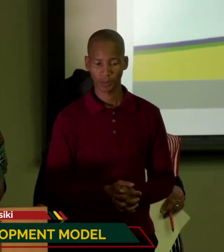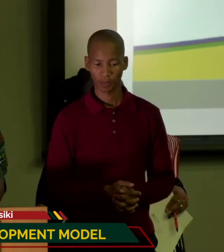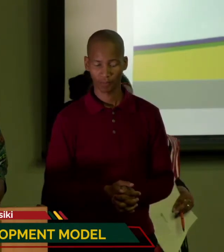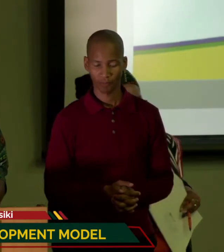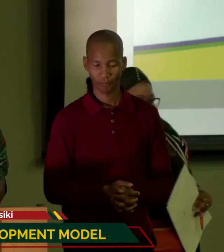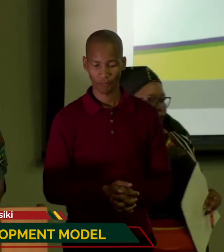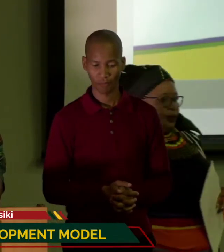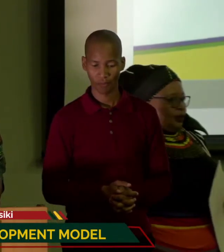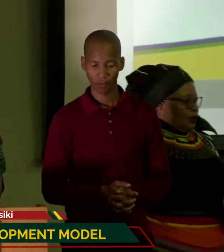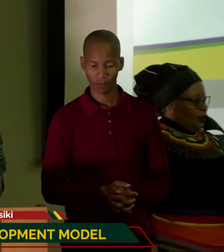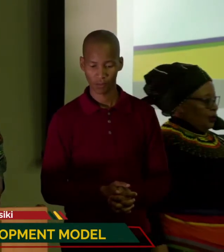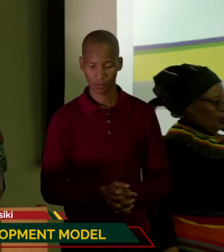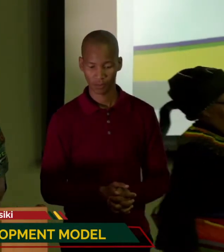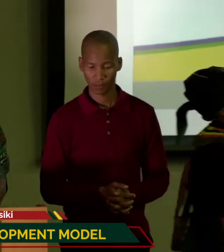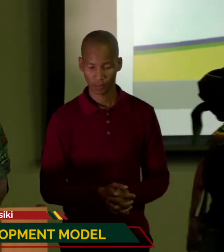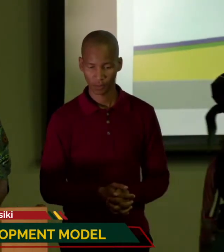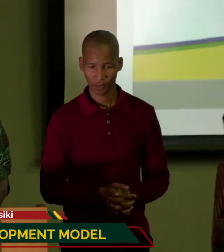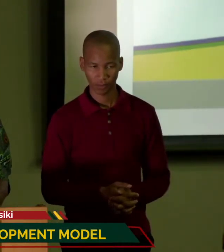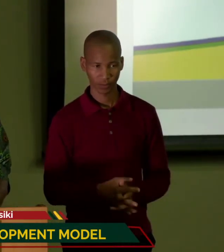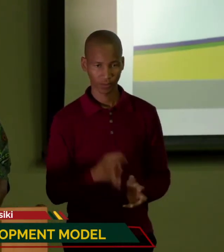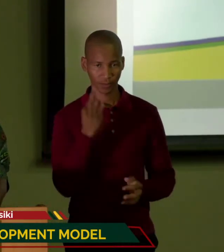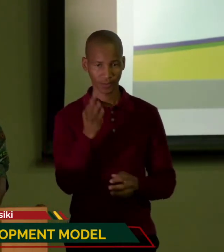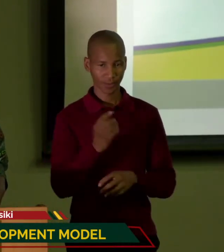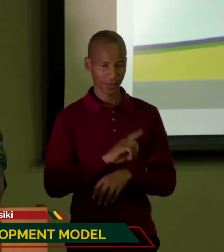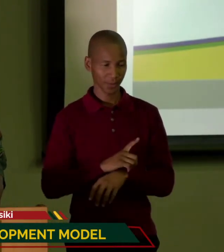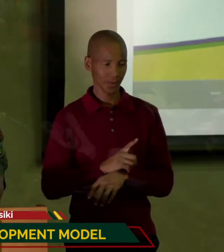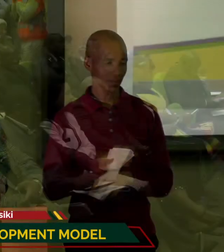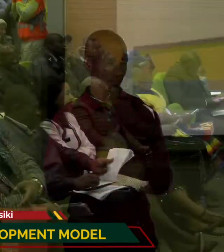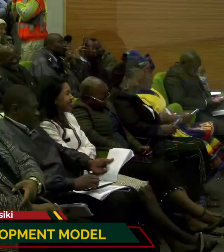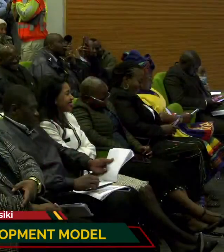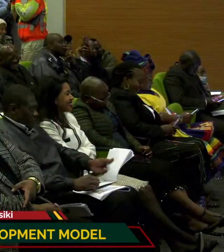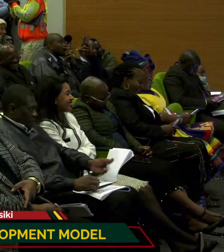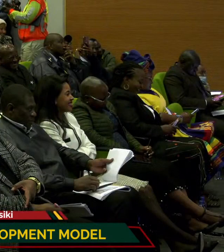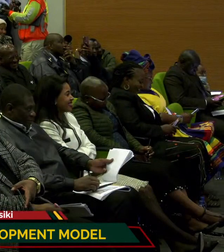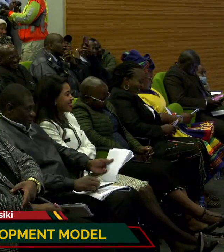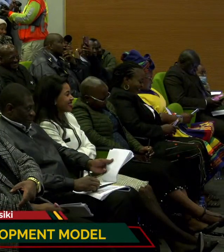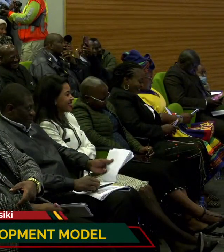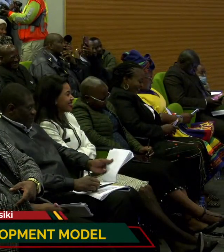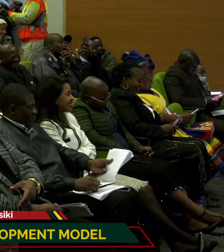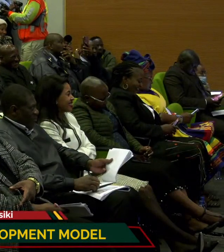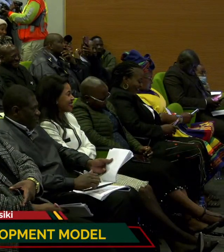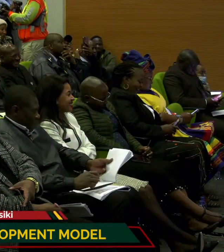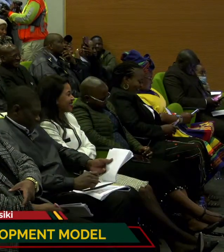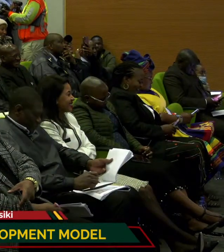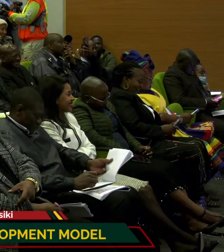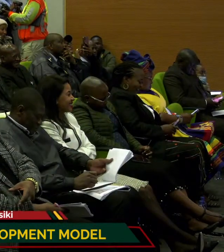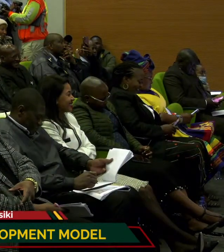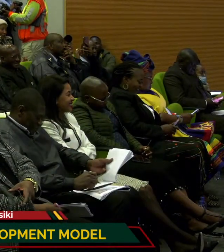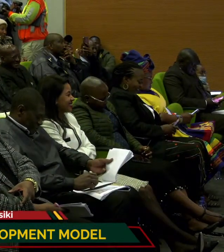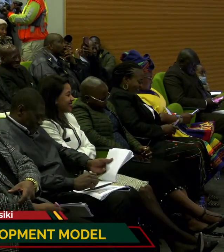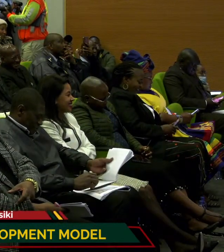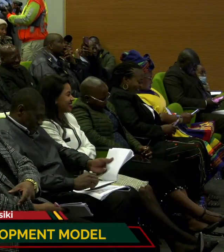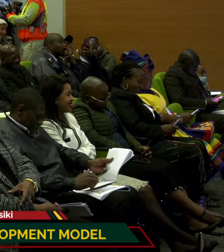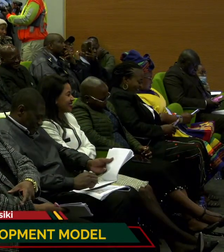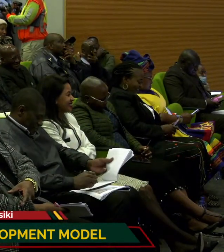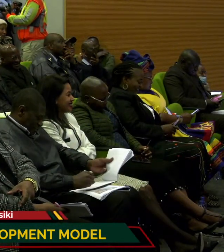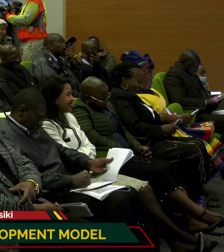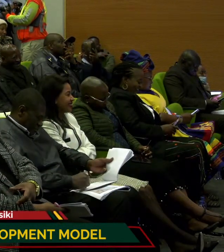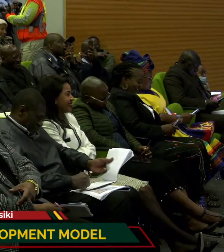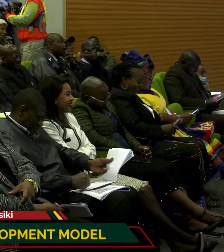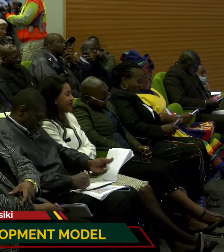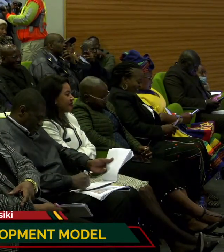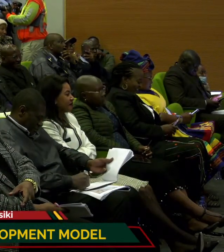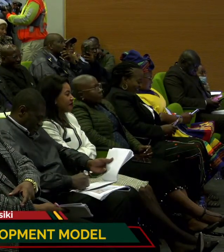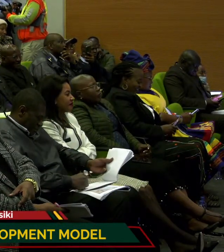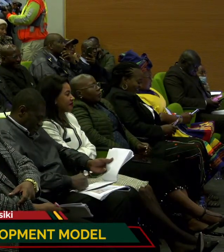3 minutes. Good. Uzawuya pha, excellent. Uzawuya pha. Ufiki OR Tambo.